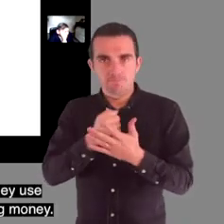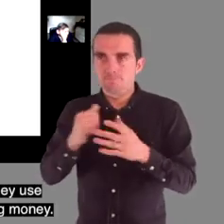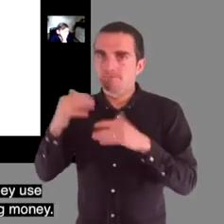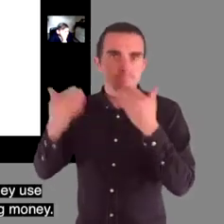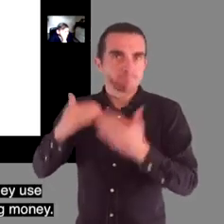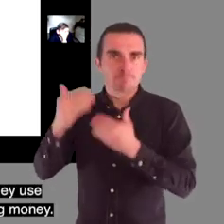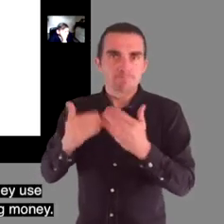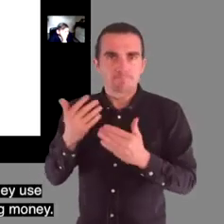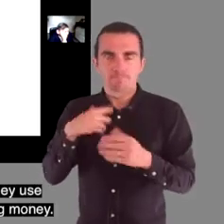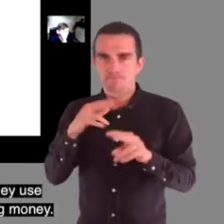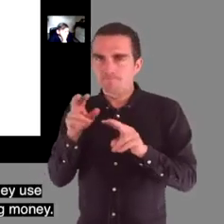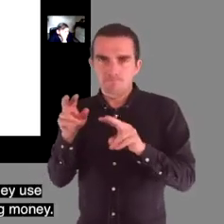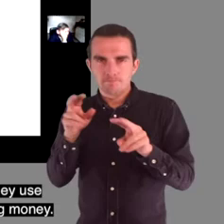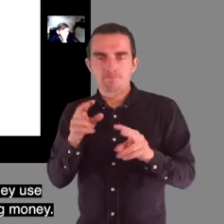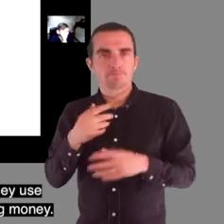as